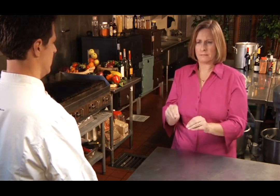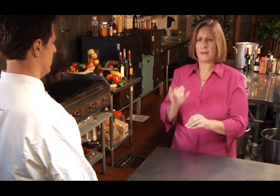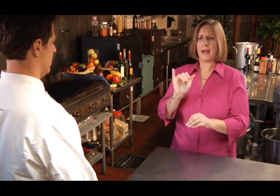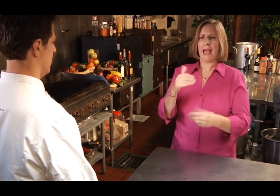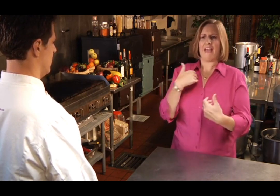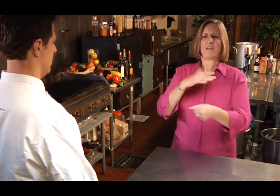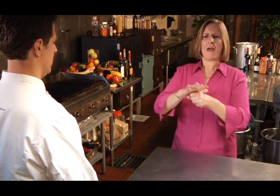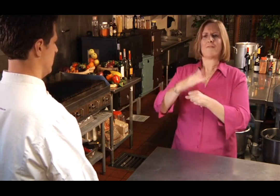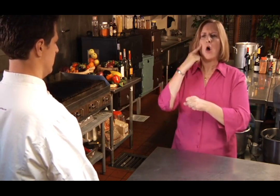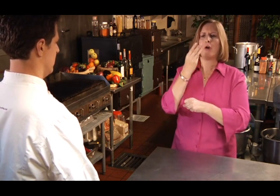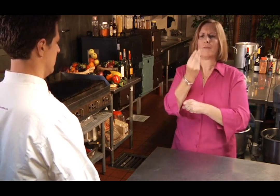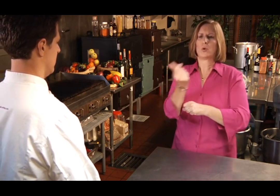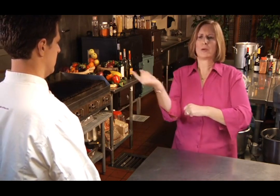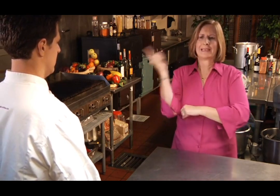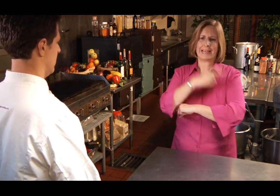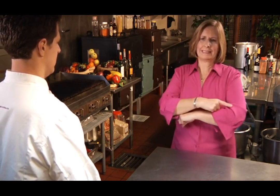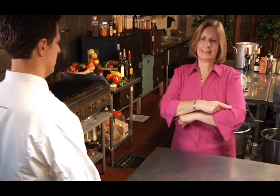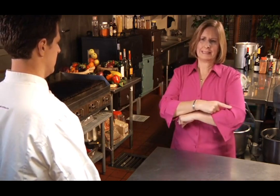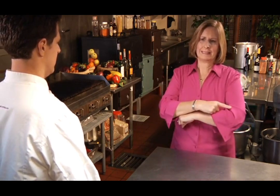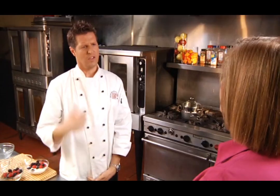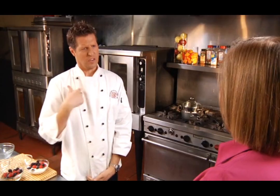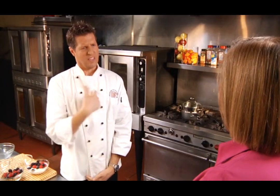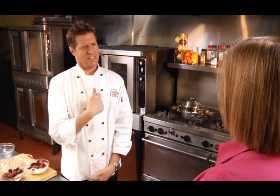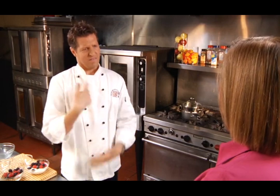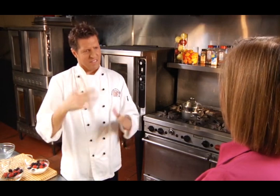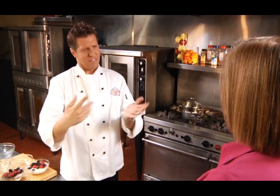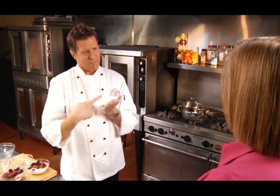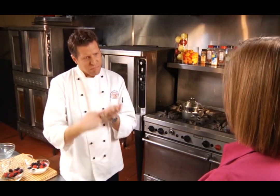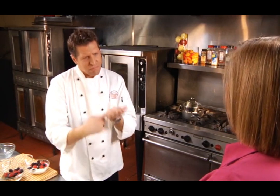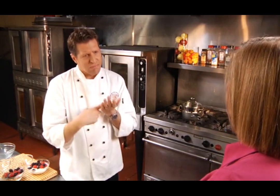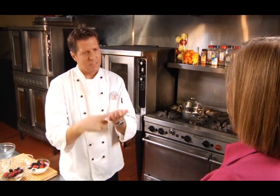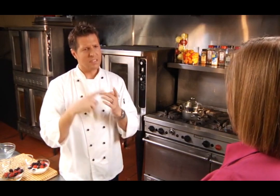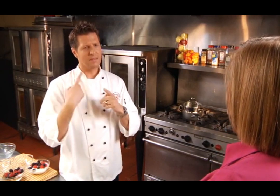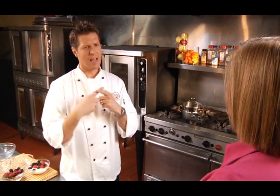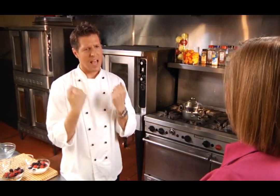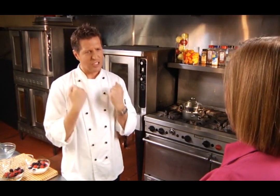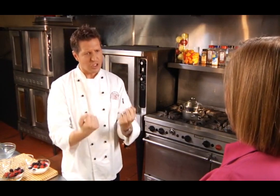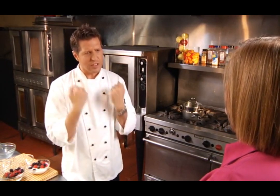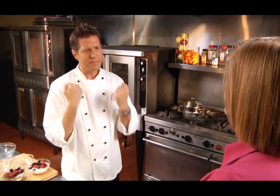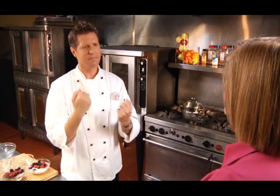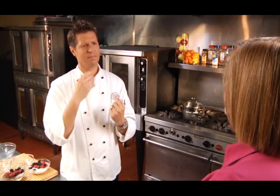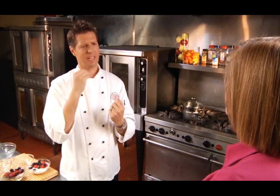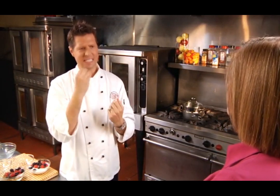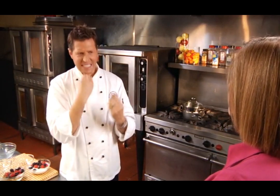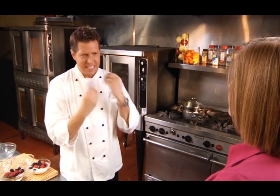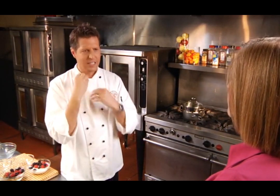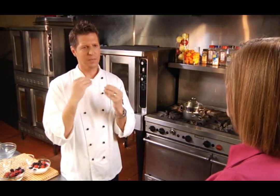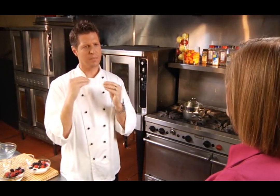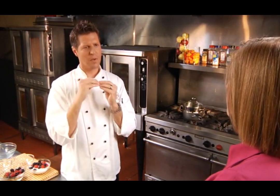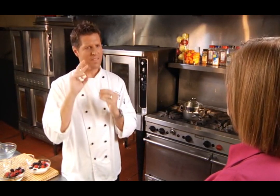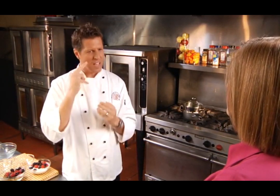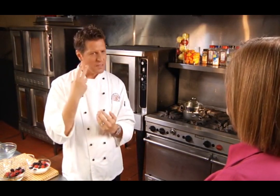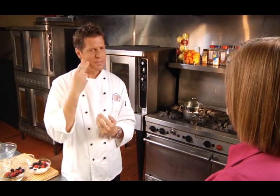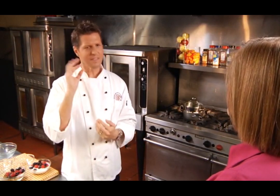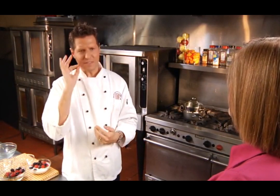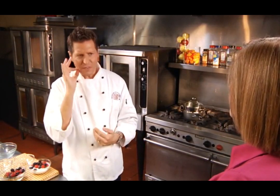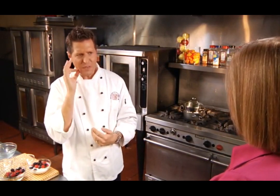office, so I will have enough for a few days. We talked about exercising and eating more vegetables and fruits. What else can we do to